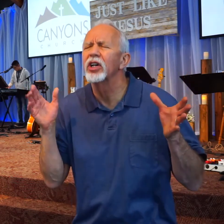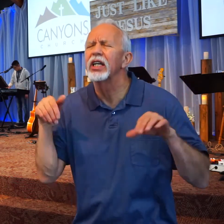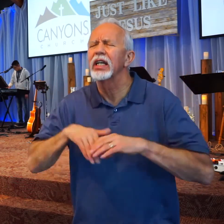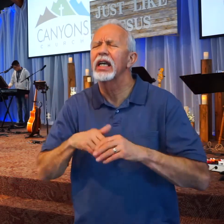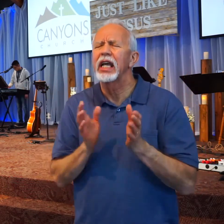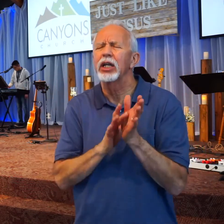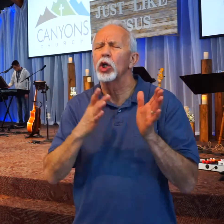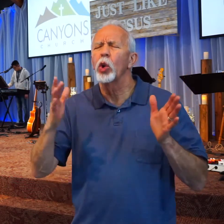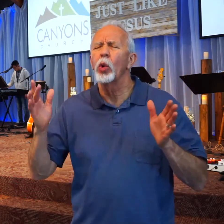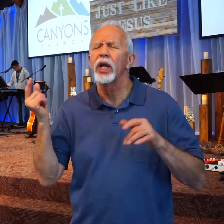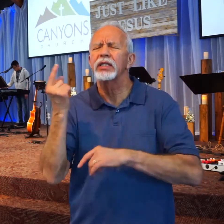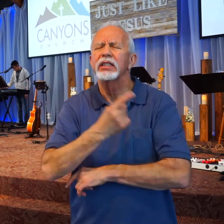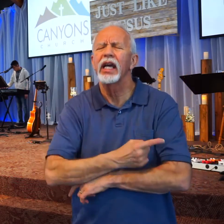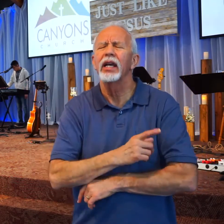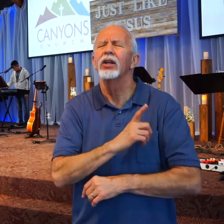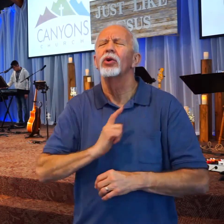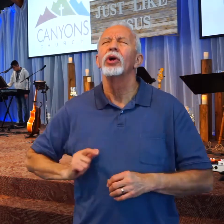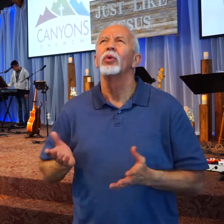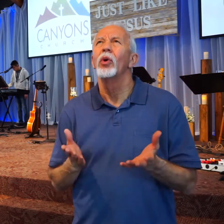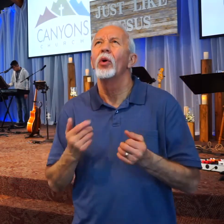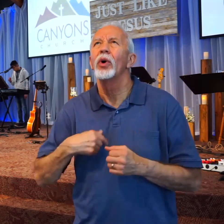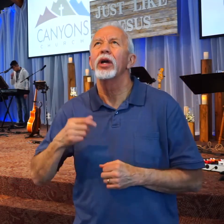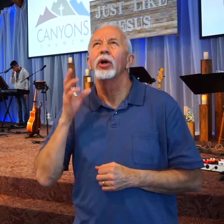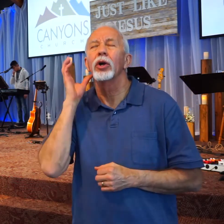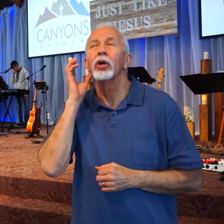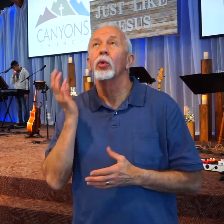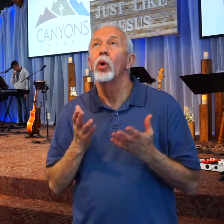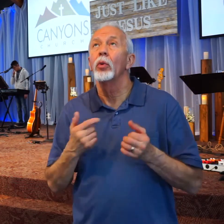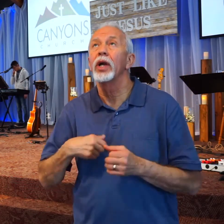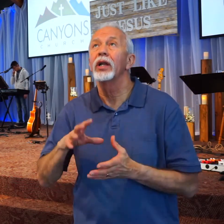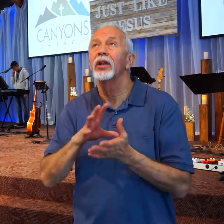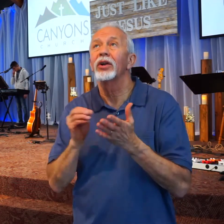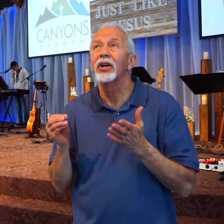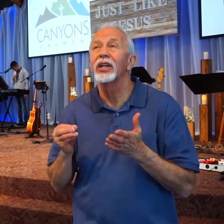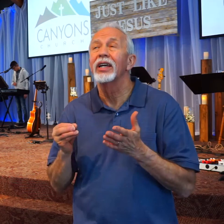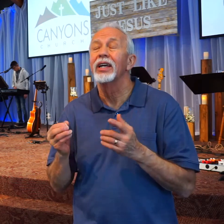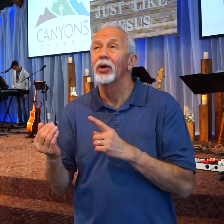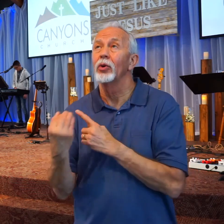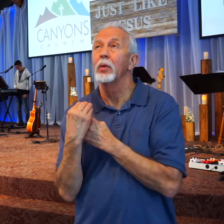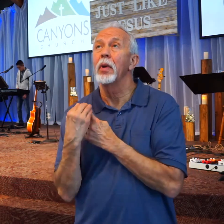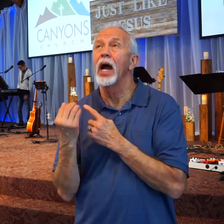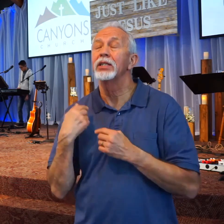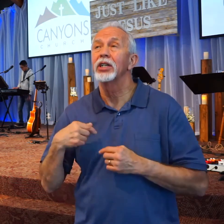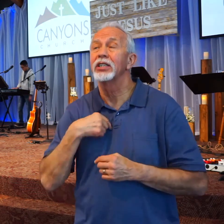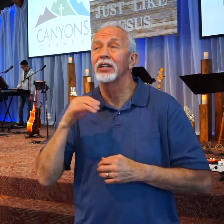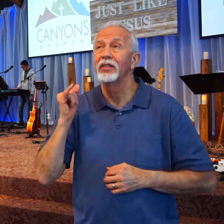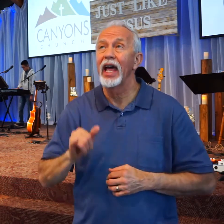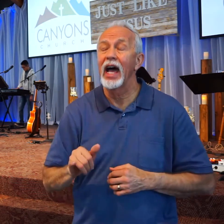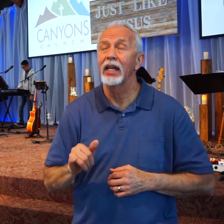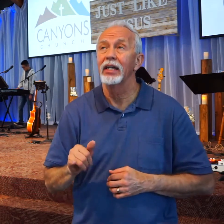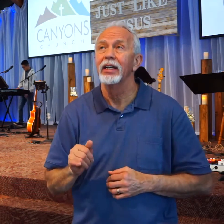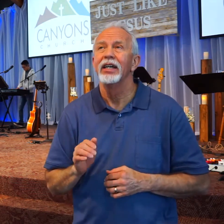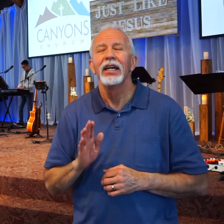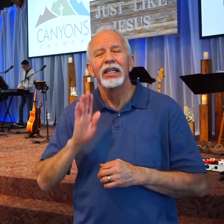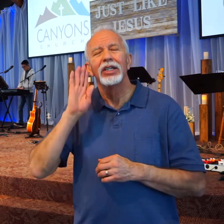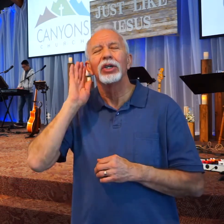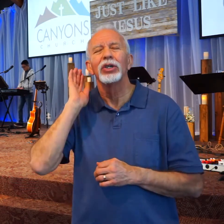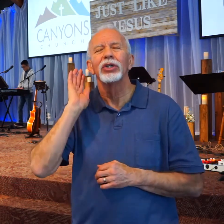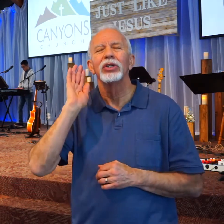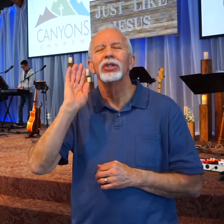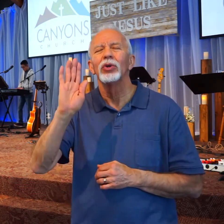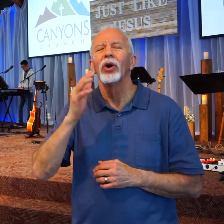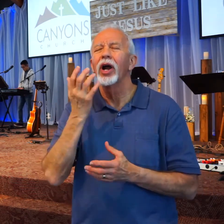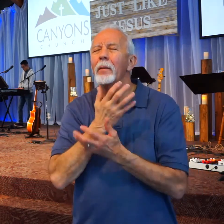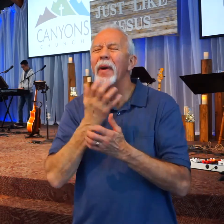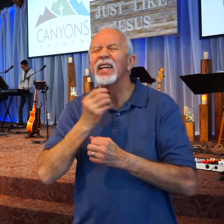day. Lord, what we've heard, what we've learned, may it remind us of that, of your